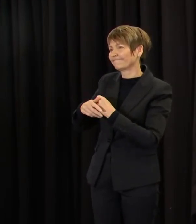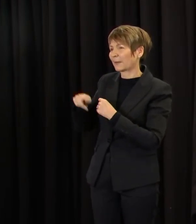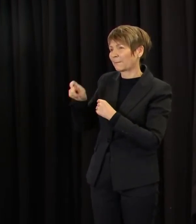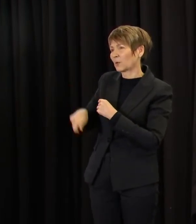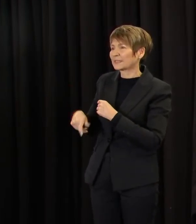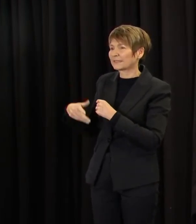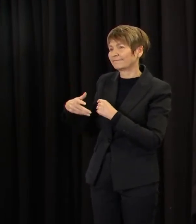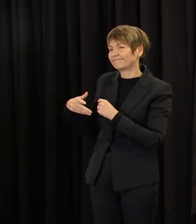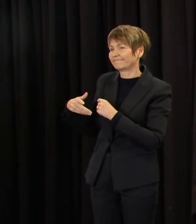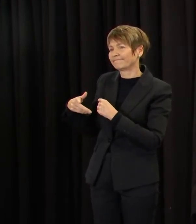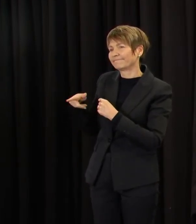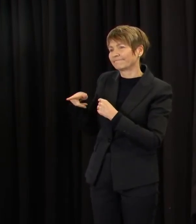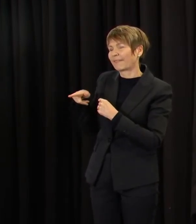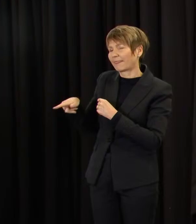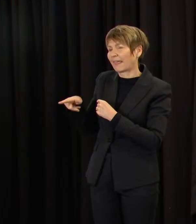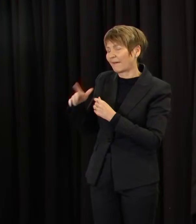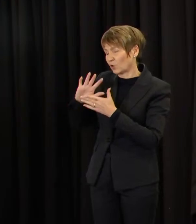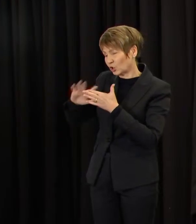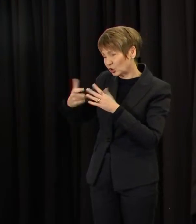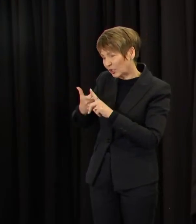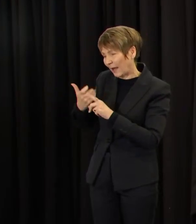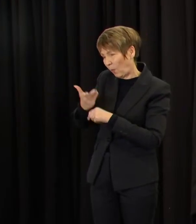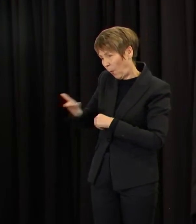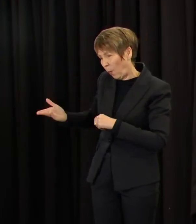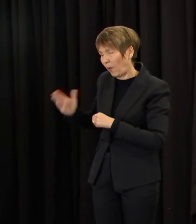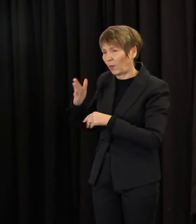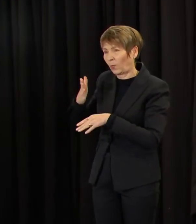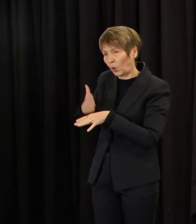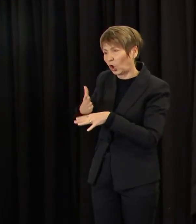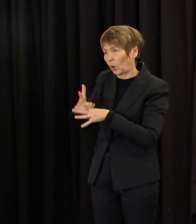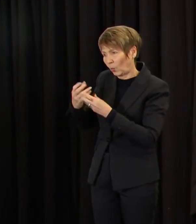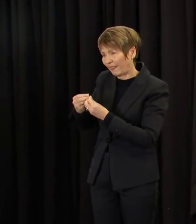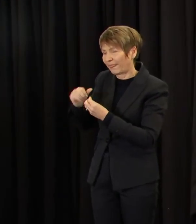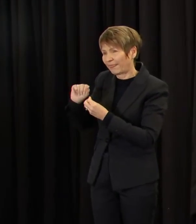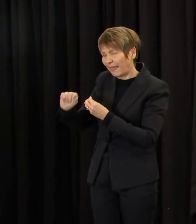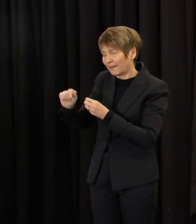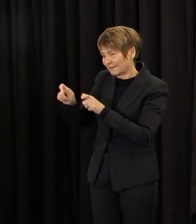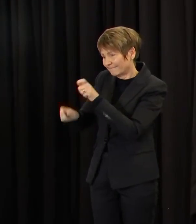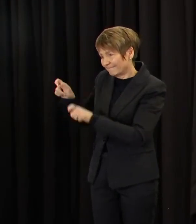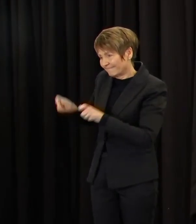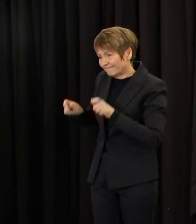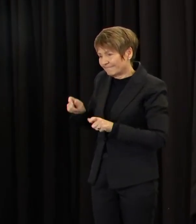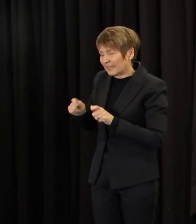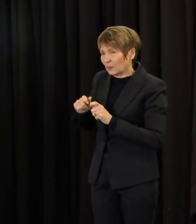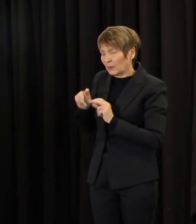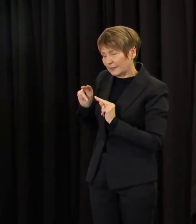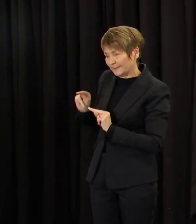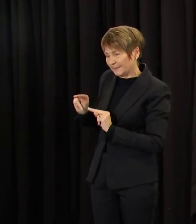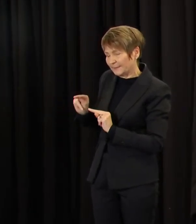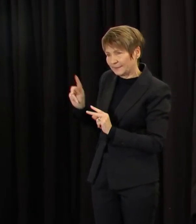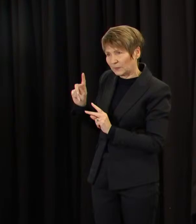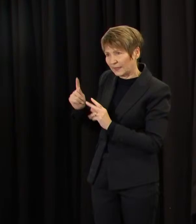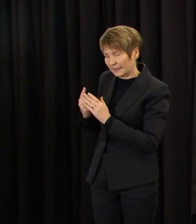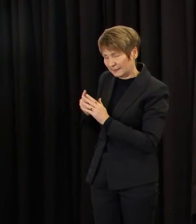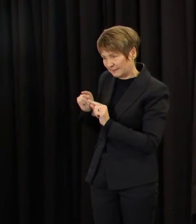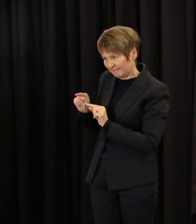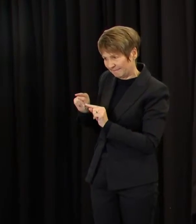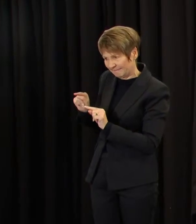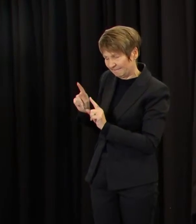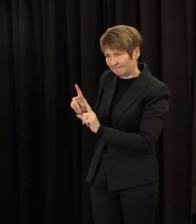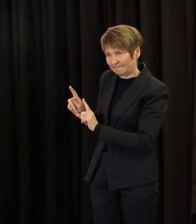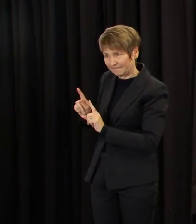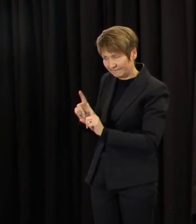and workforce cohorts, so the numbers are quite small, but obviously we'll watch that very closely. So far in this outbreak, we've seen relatively